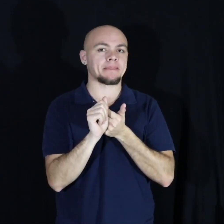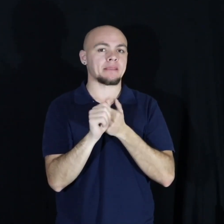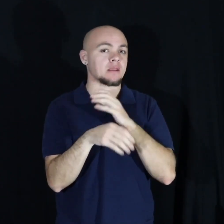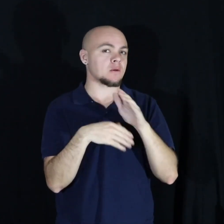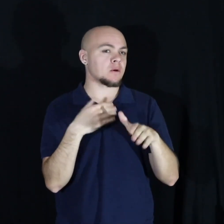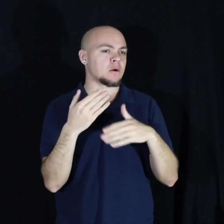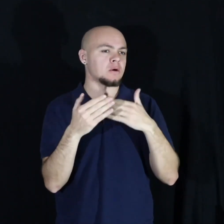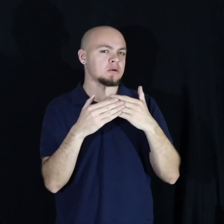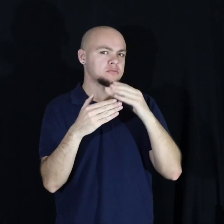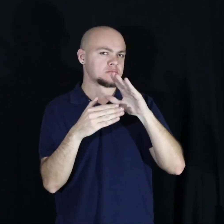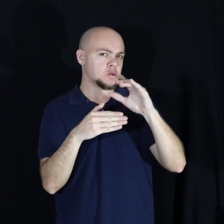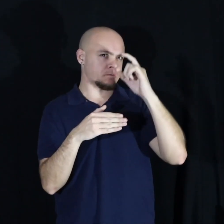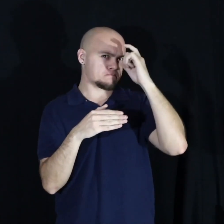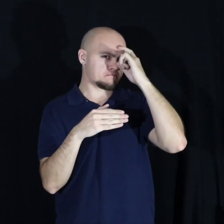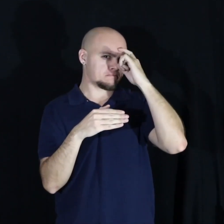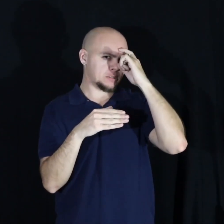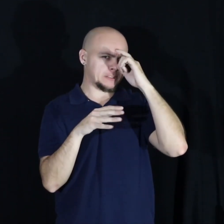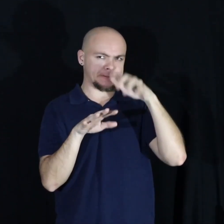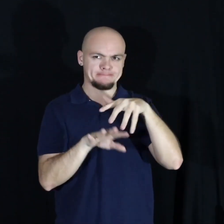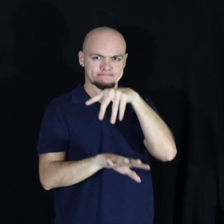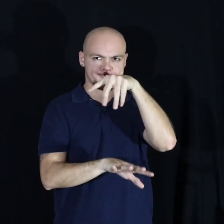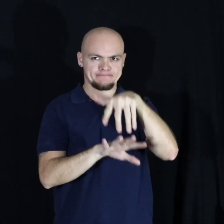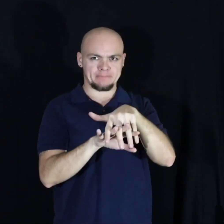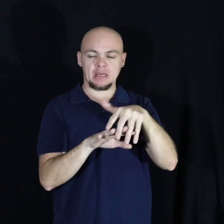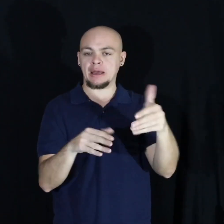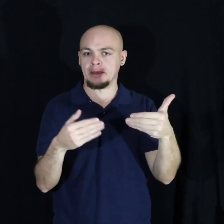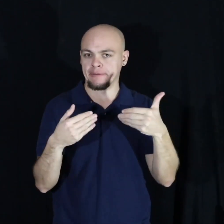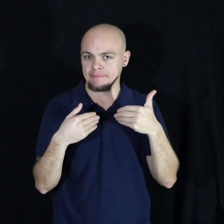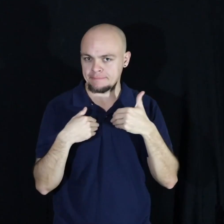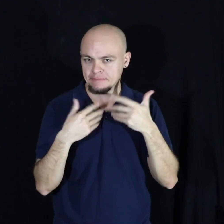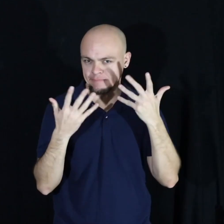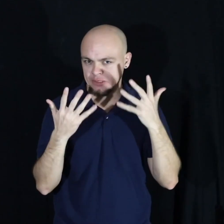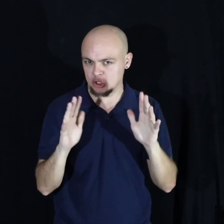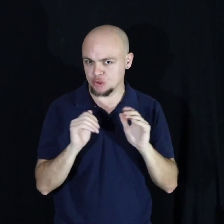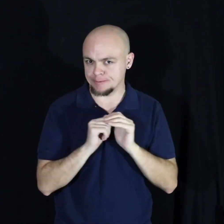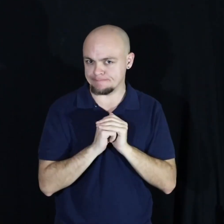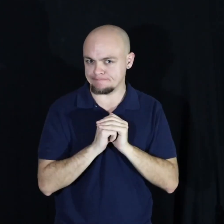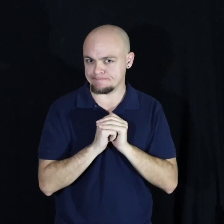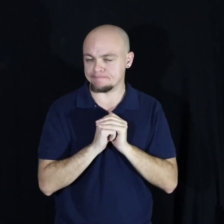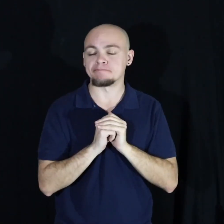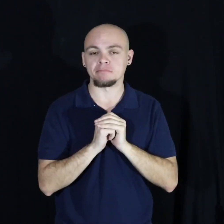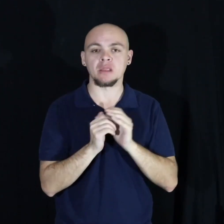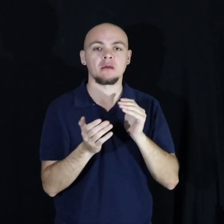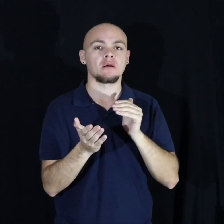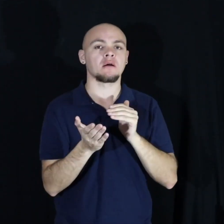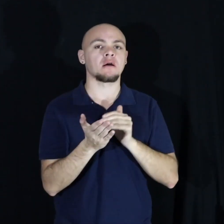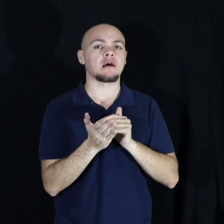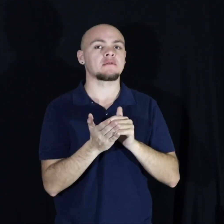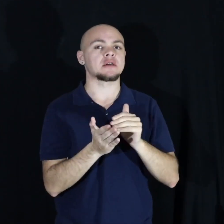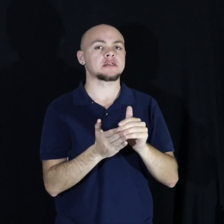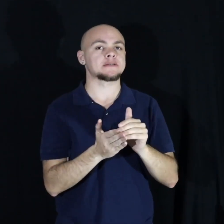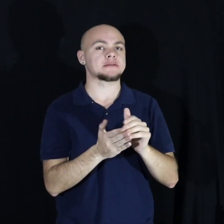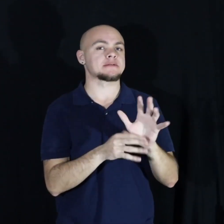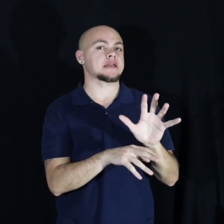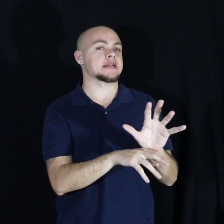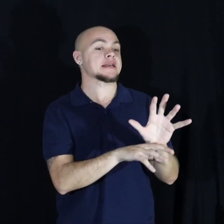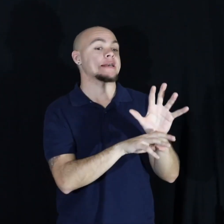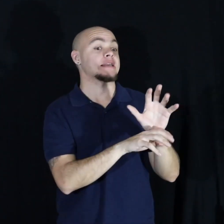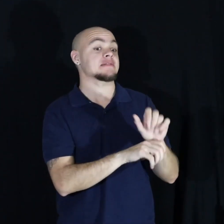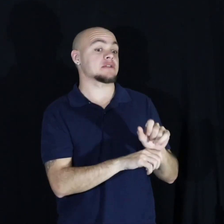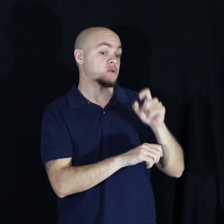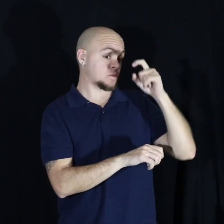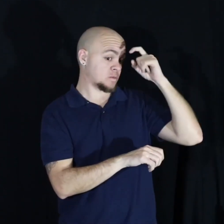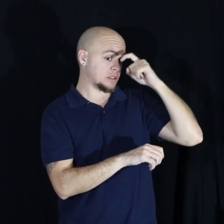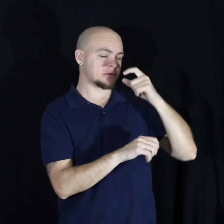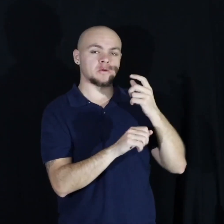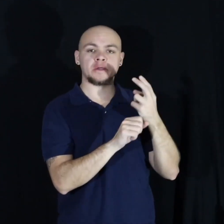faculties. See, oftentimes, we lean into conventional wisdom